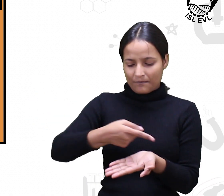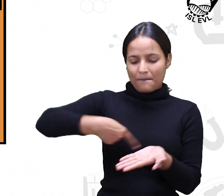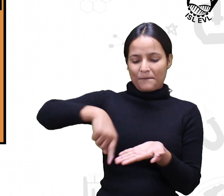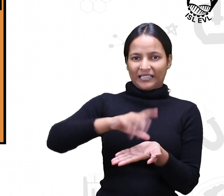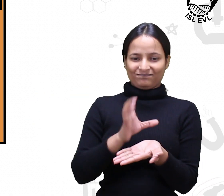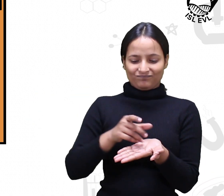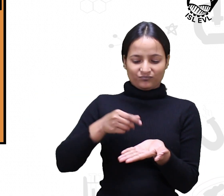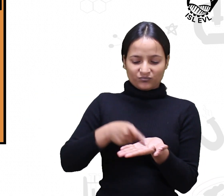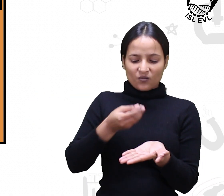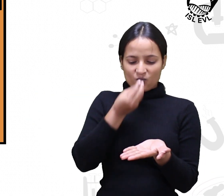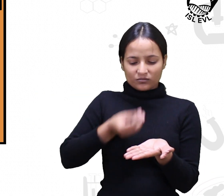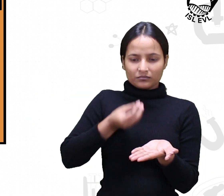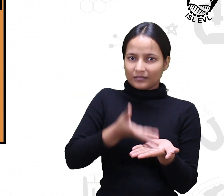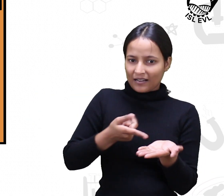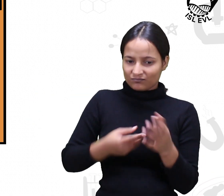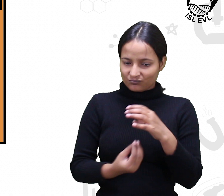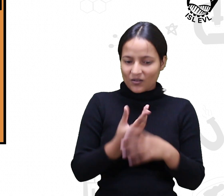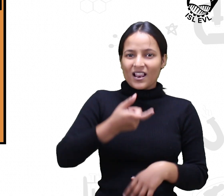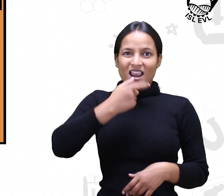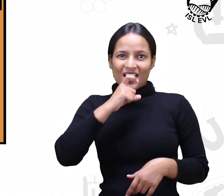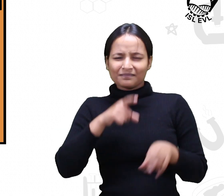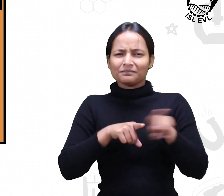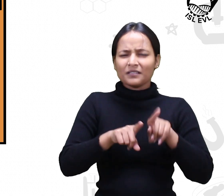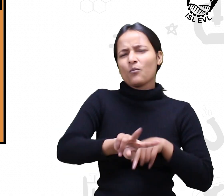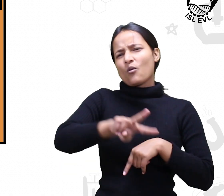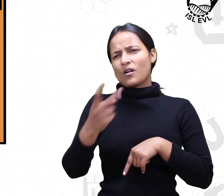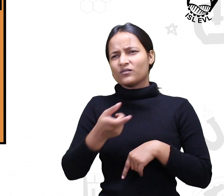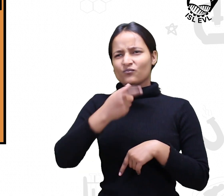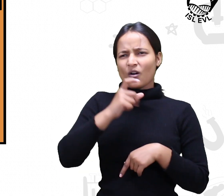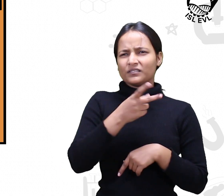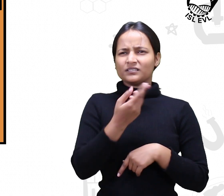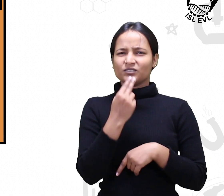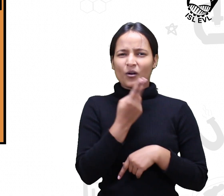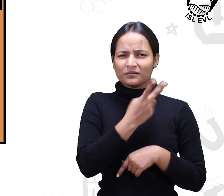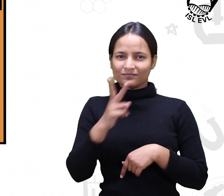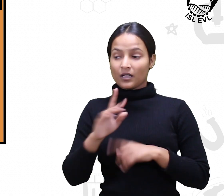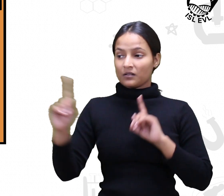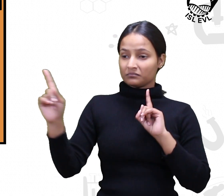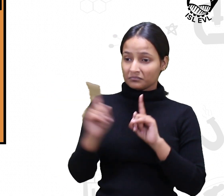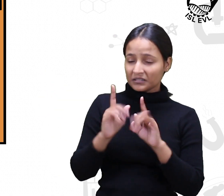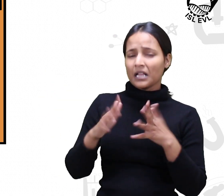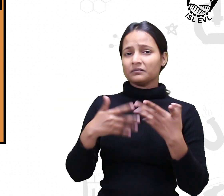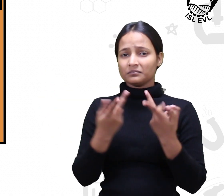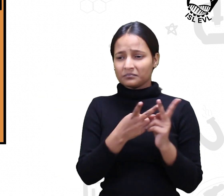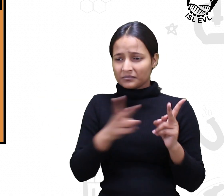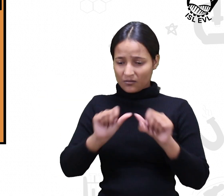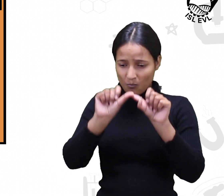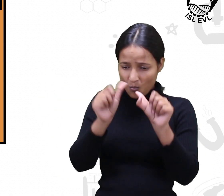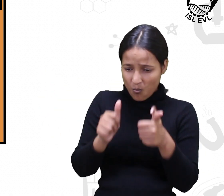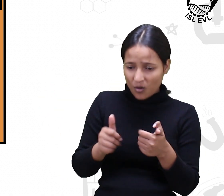grow important microbes in petri dishes and feed them food, like, let's say, coffee. Or study the